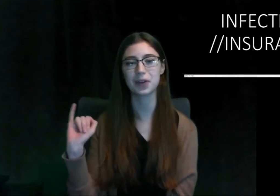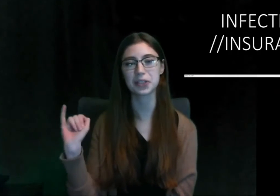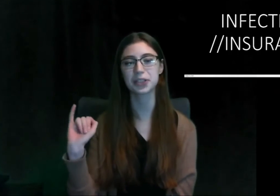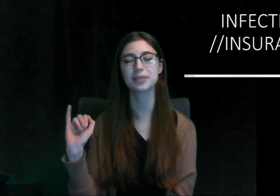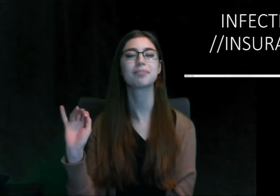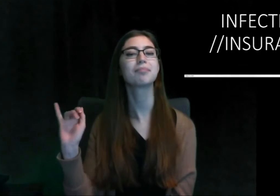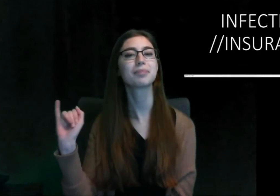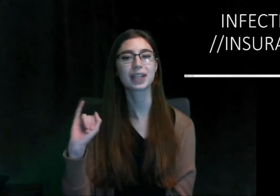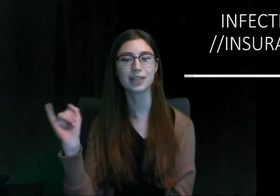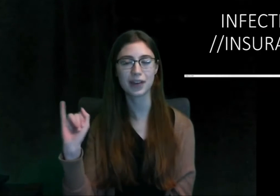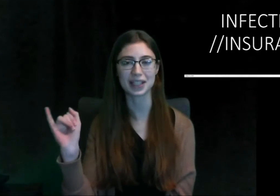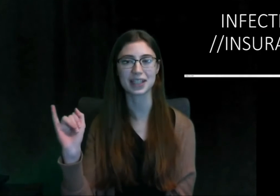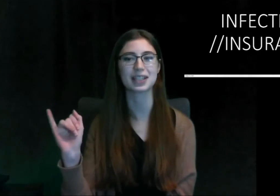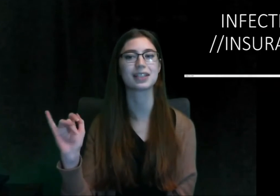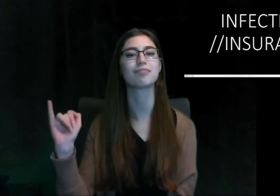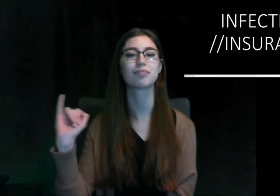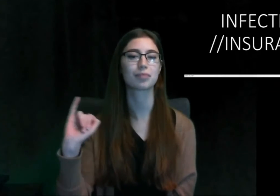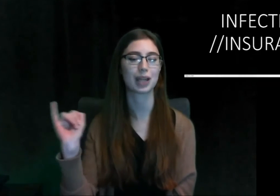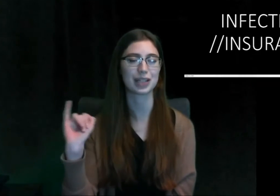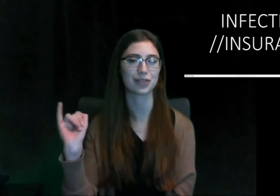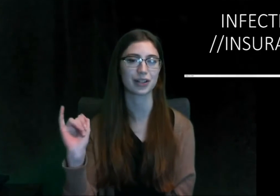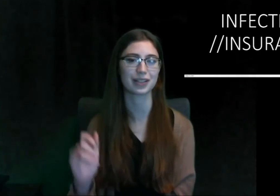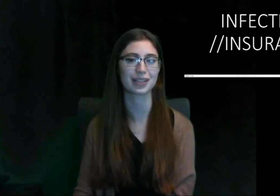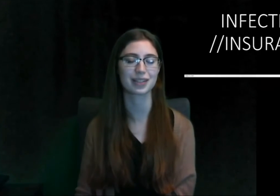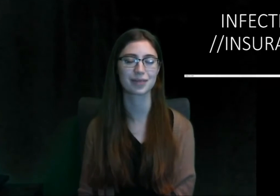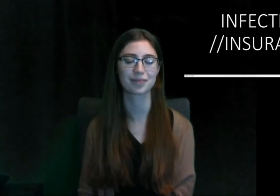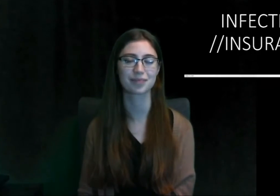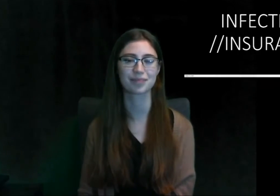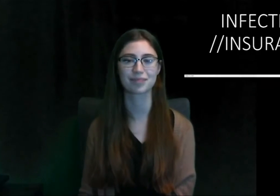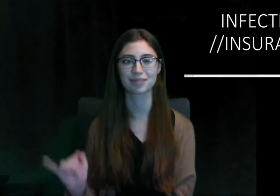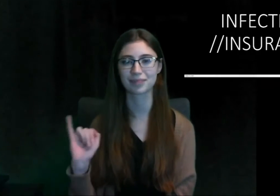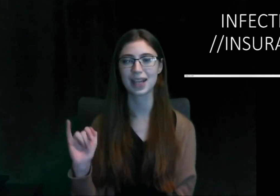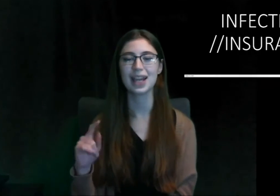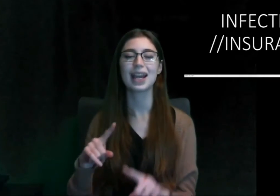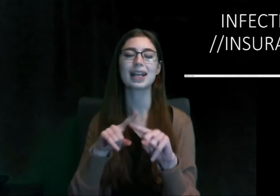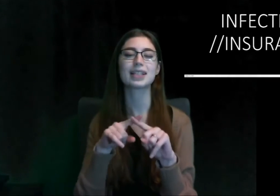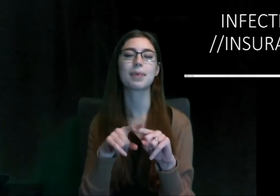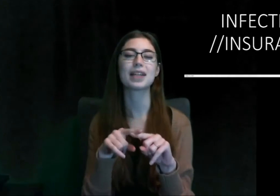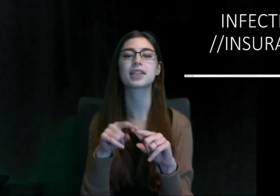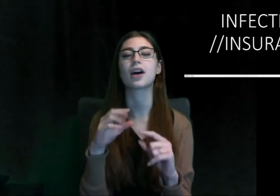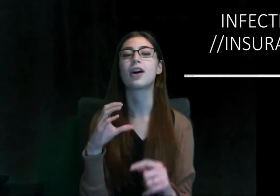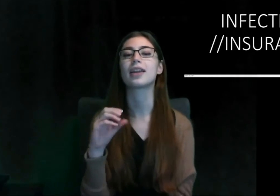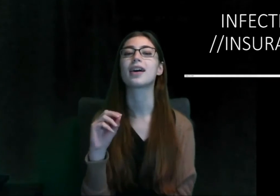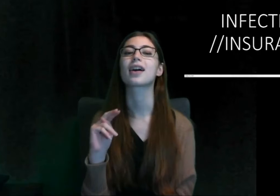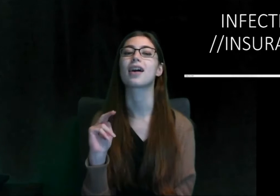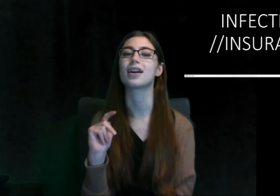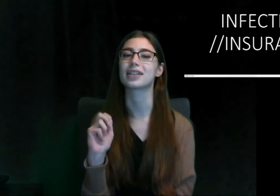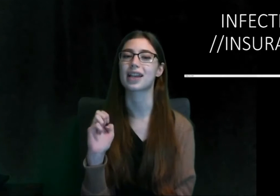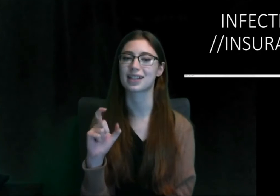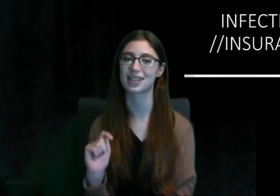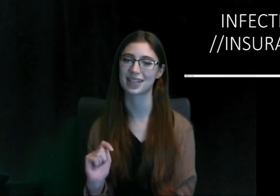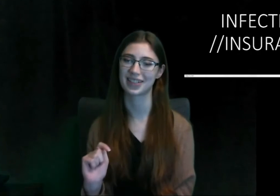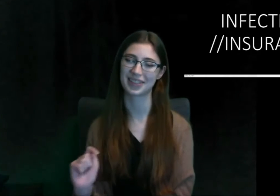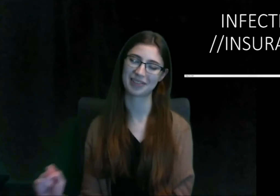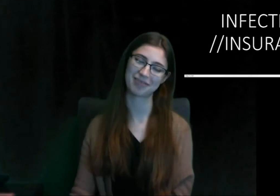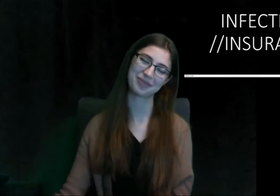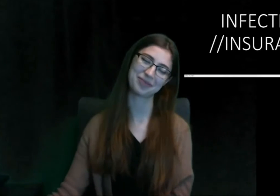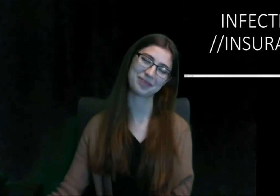Infection, infected, insurance. It depends on context.